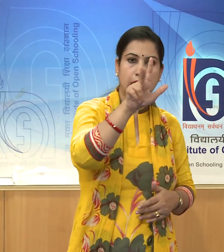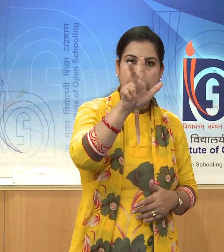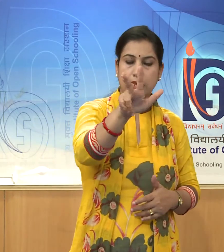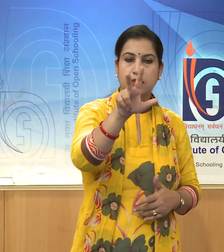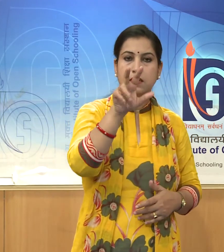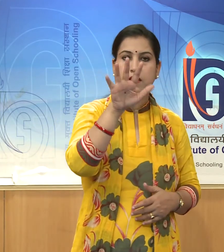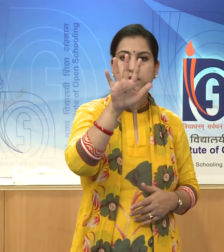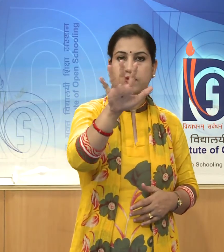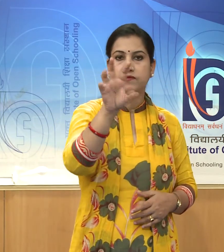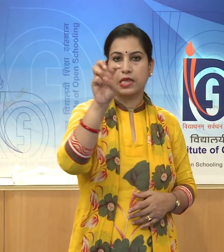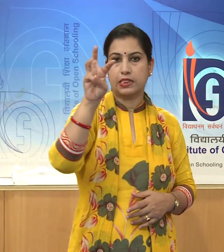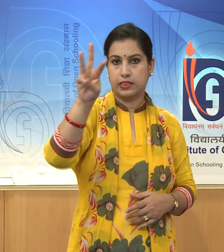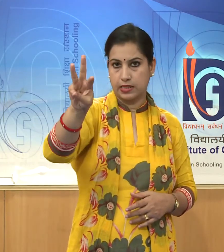1853 to